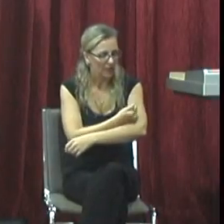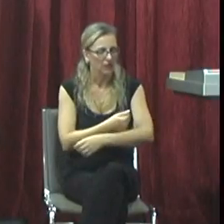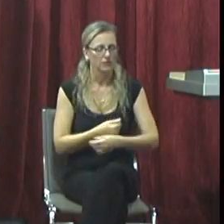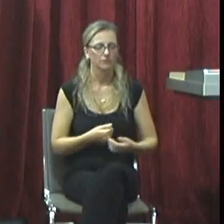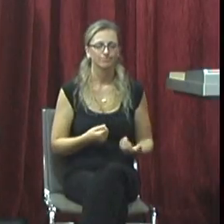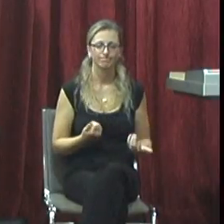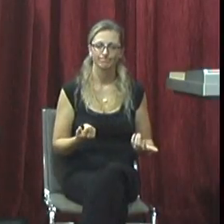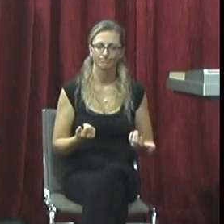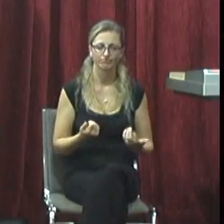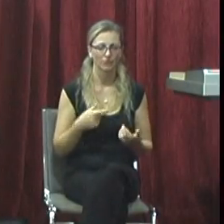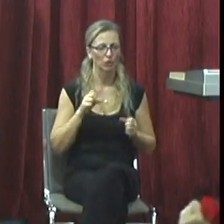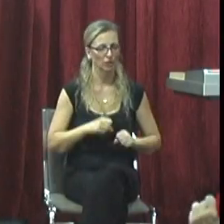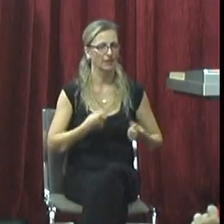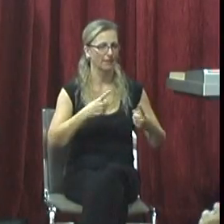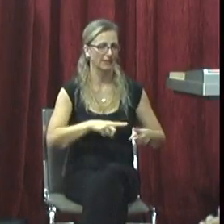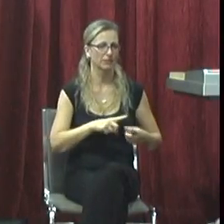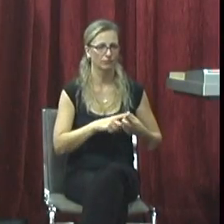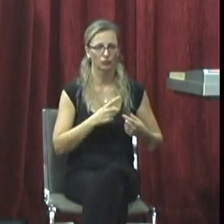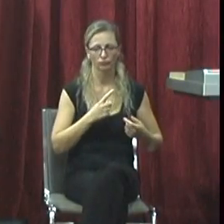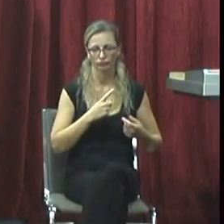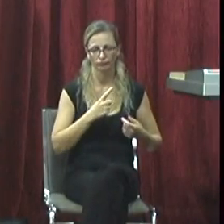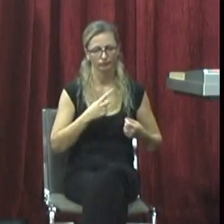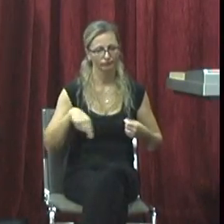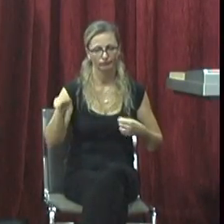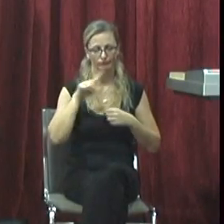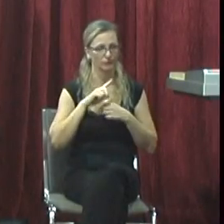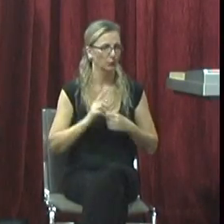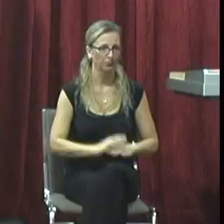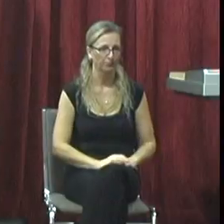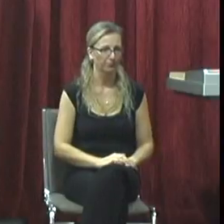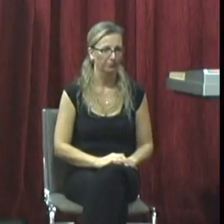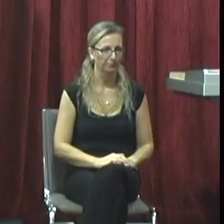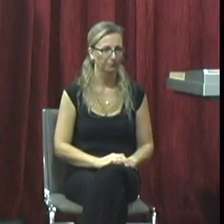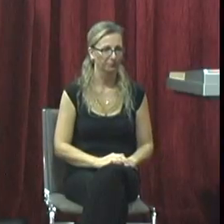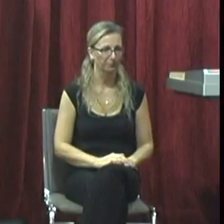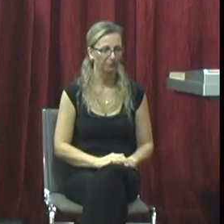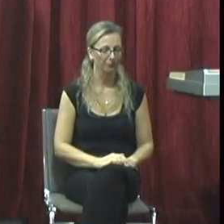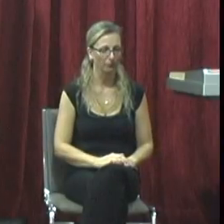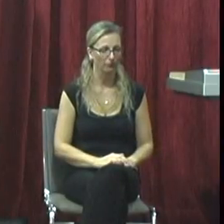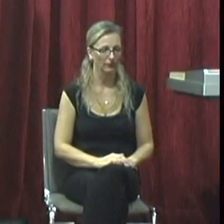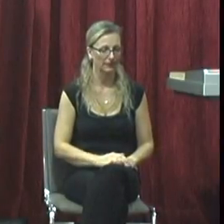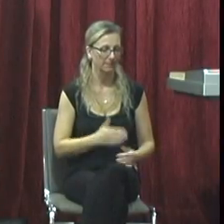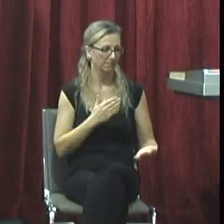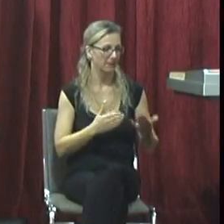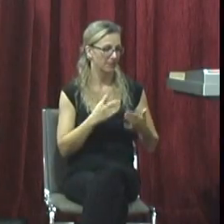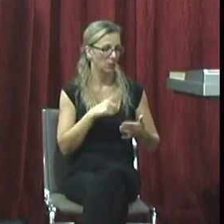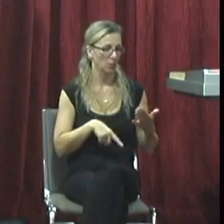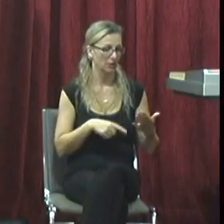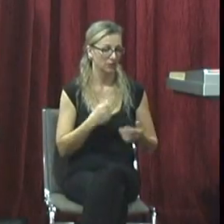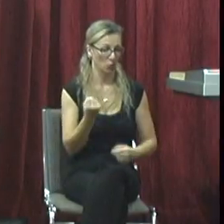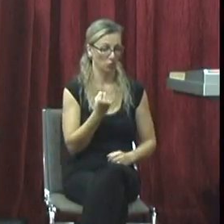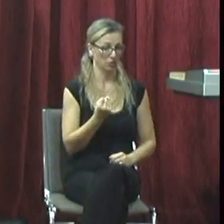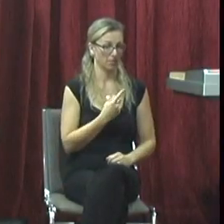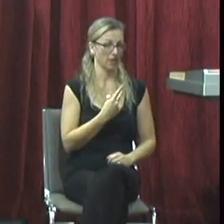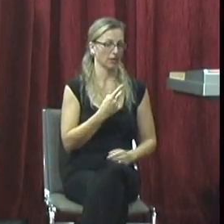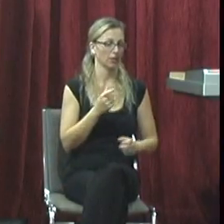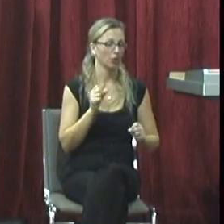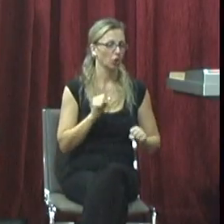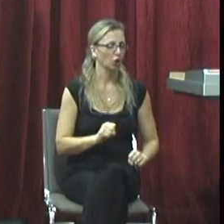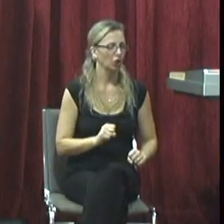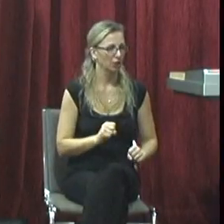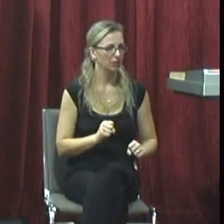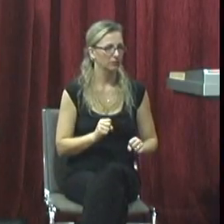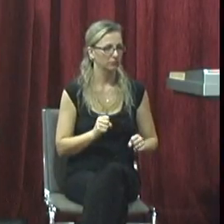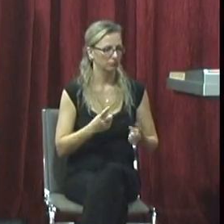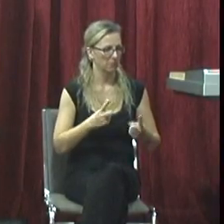And this could be happening to you. What's holding you back could be the sin